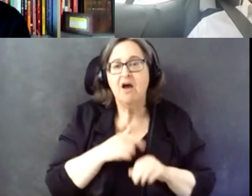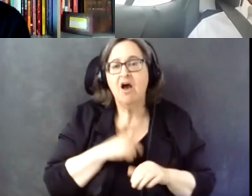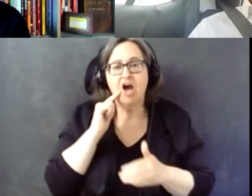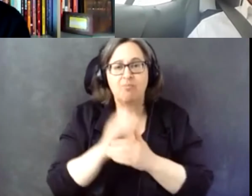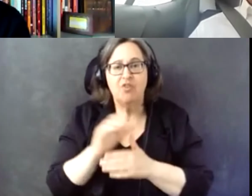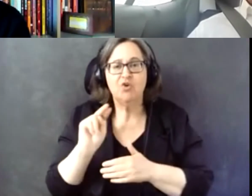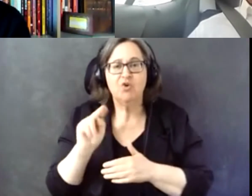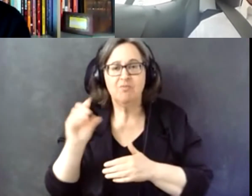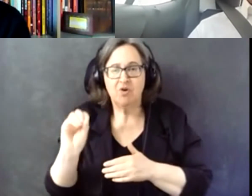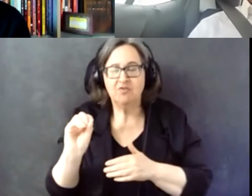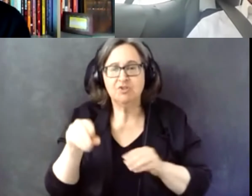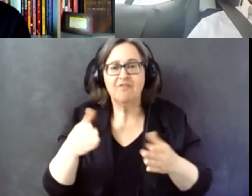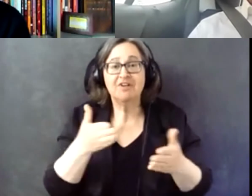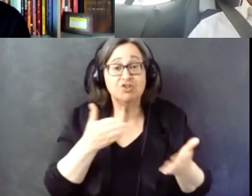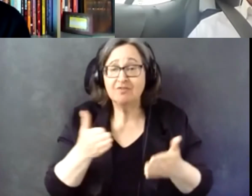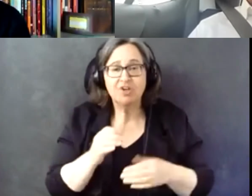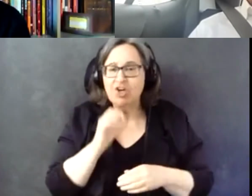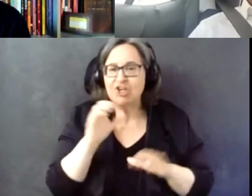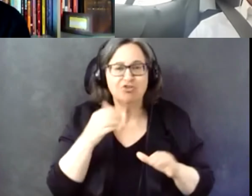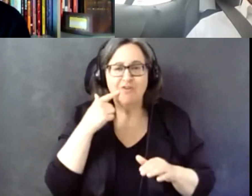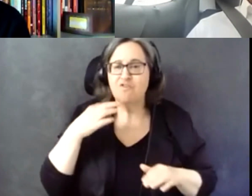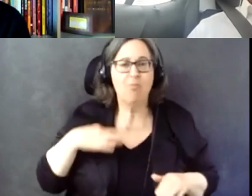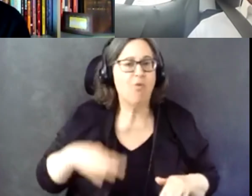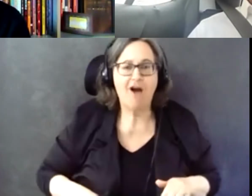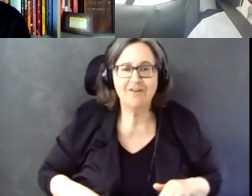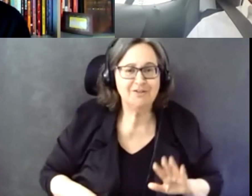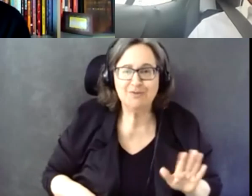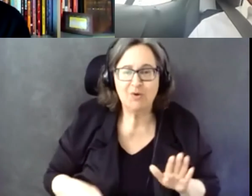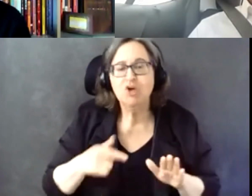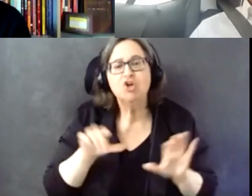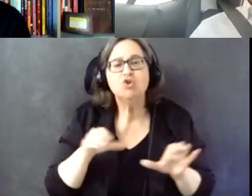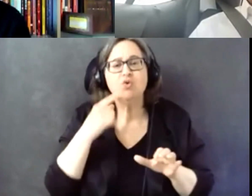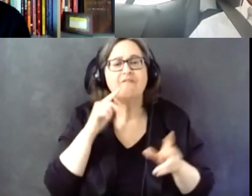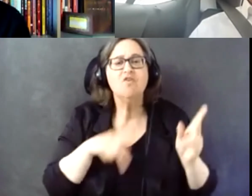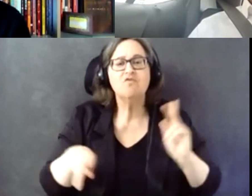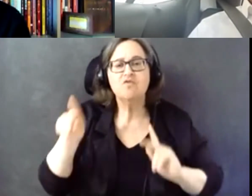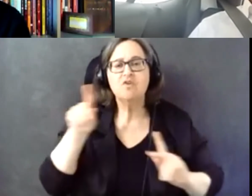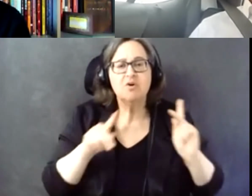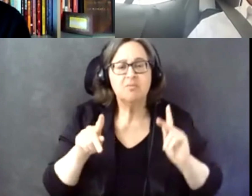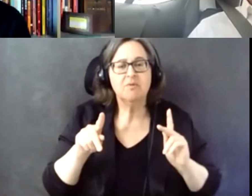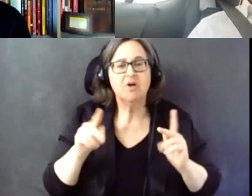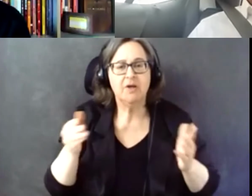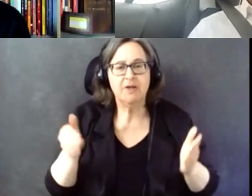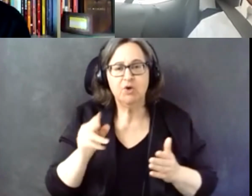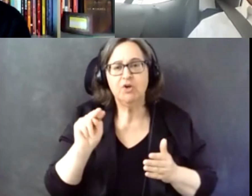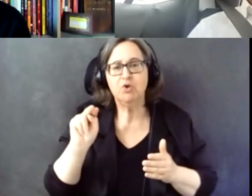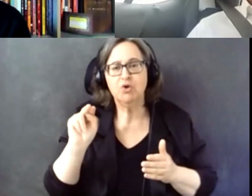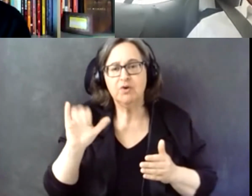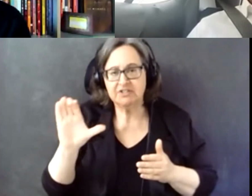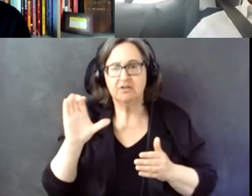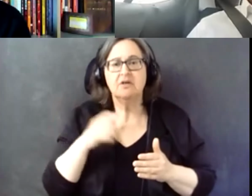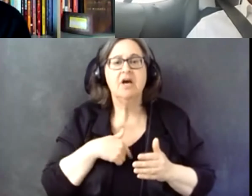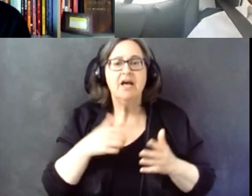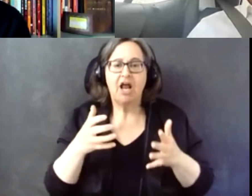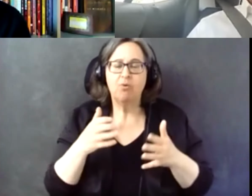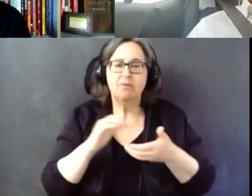are providing the service because you're not doing it for profit you're doing it for the people of the city and i want to be a partner to build